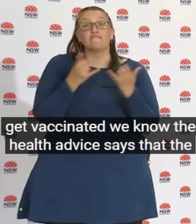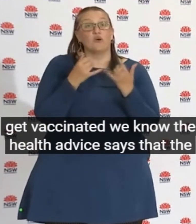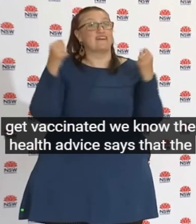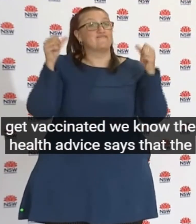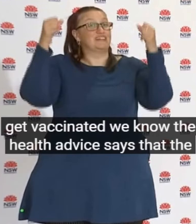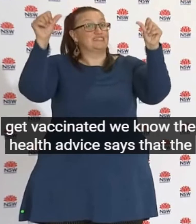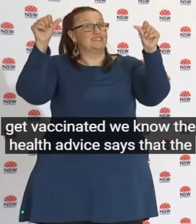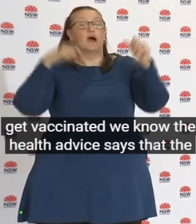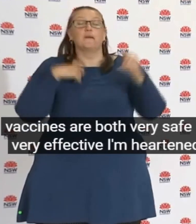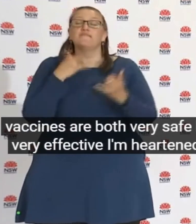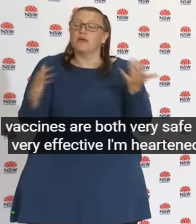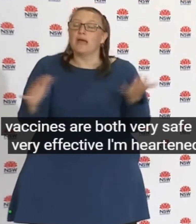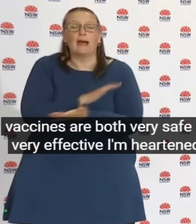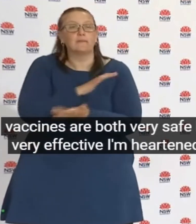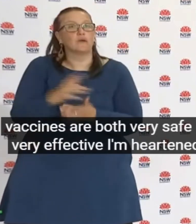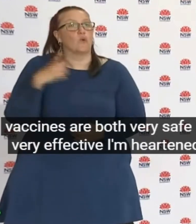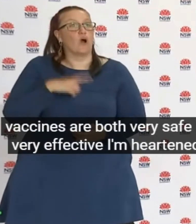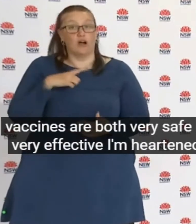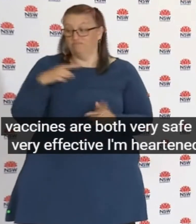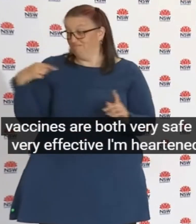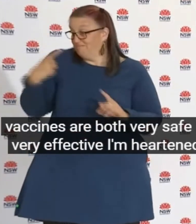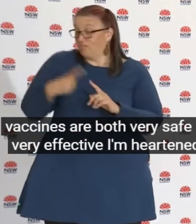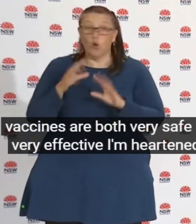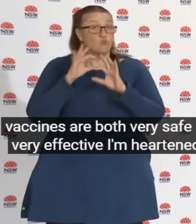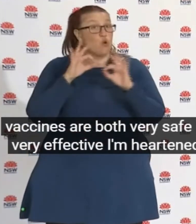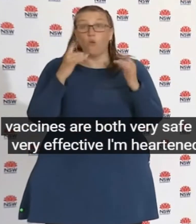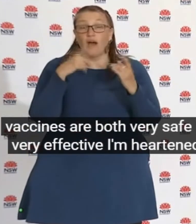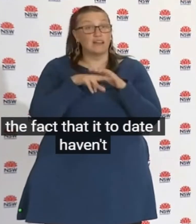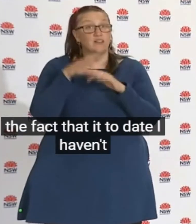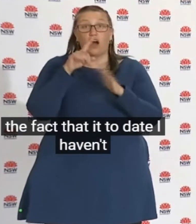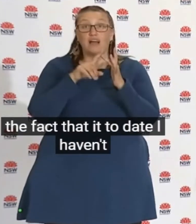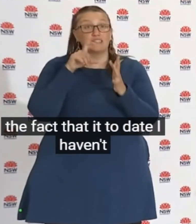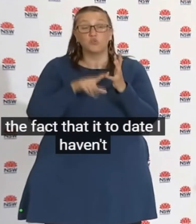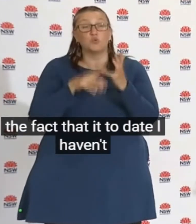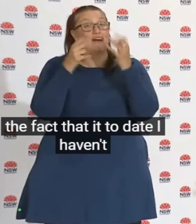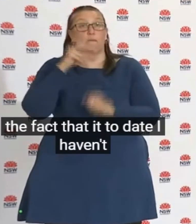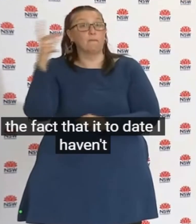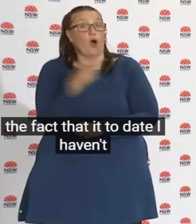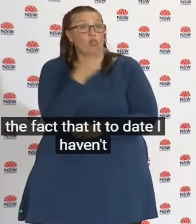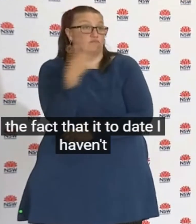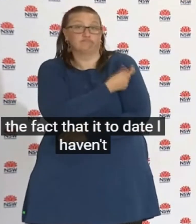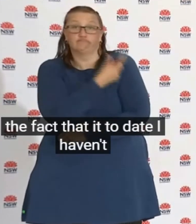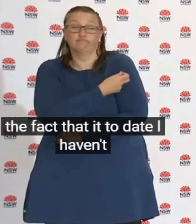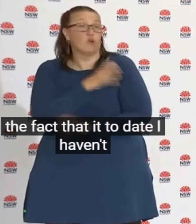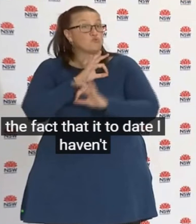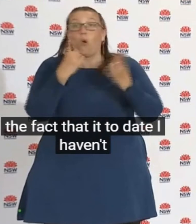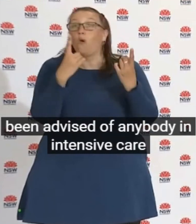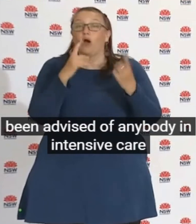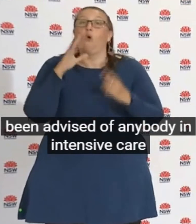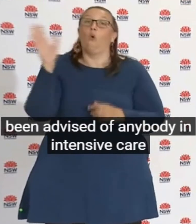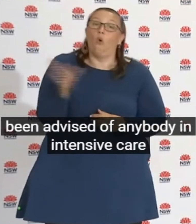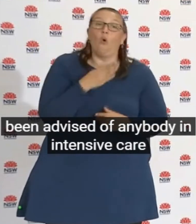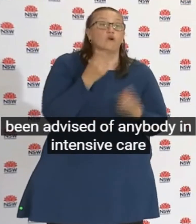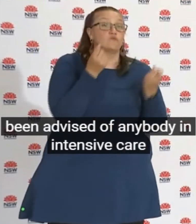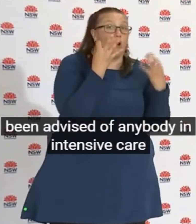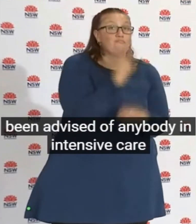fact that to date I haven't been advised of anybody in intensive care that's had both doses of the vaccination, and that's really